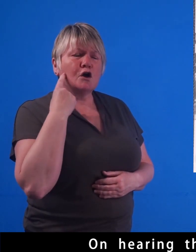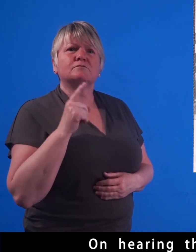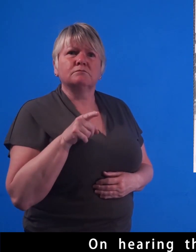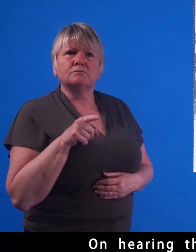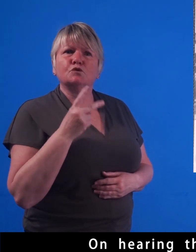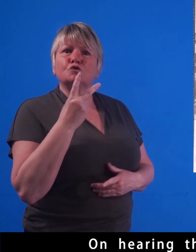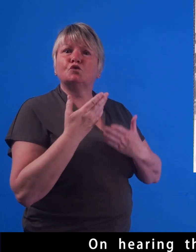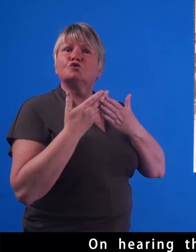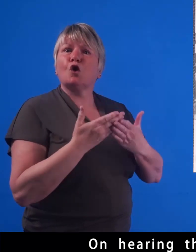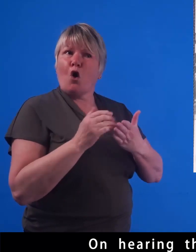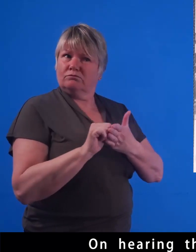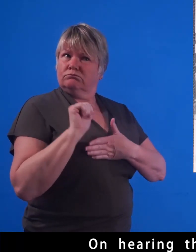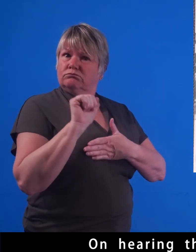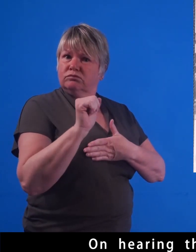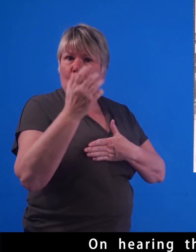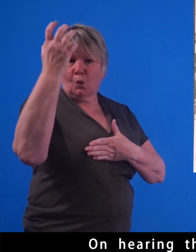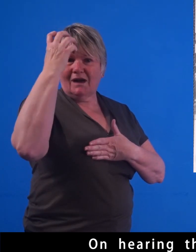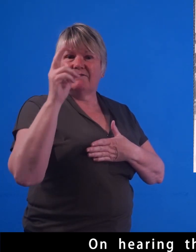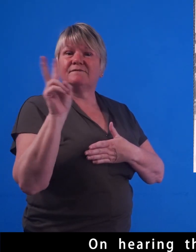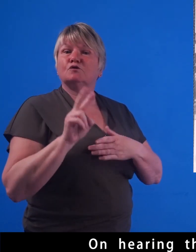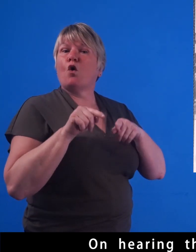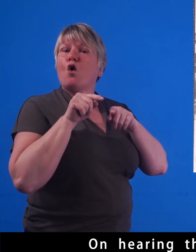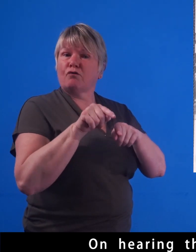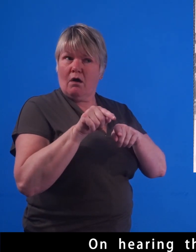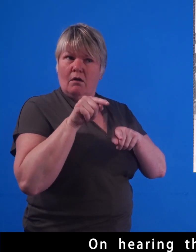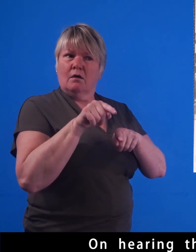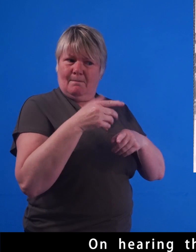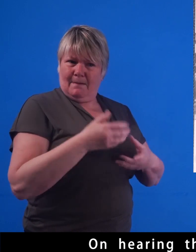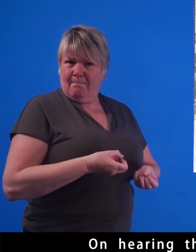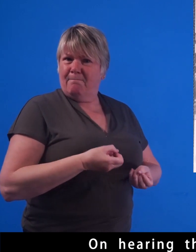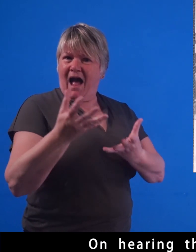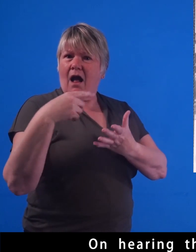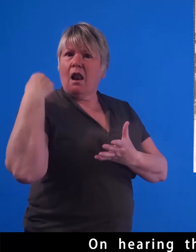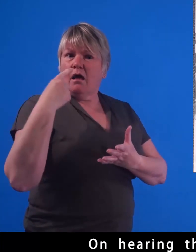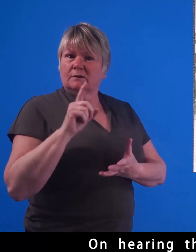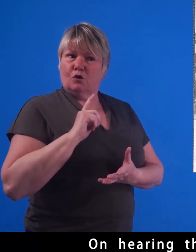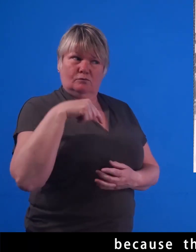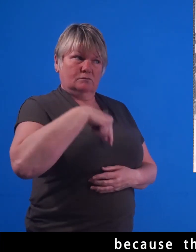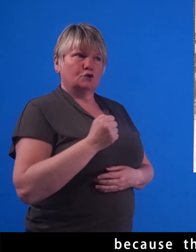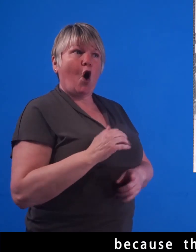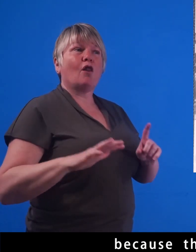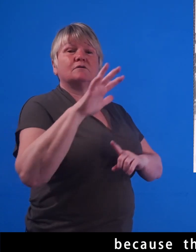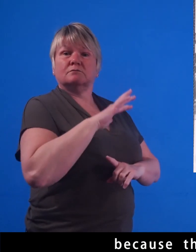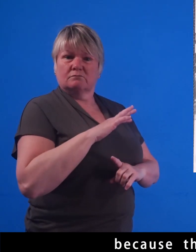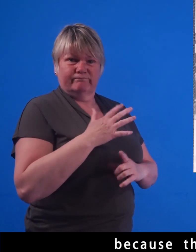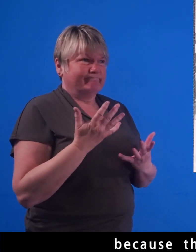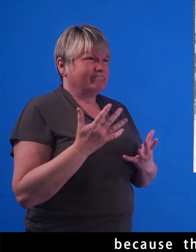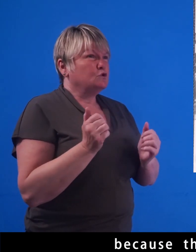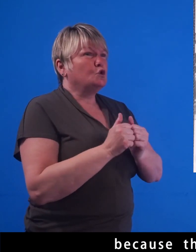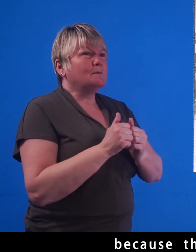On hearing that 2 dolls belonging to Queen Victoria had been sent to London because there was no suitable venue to display